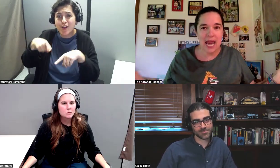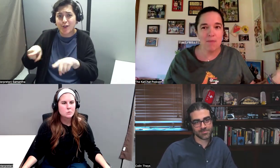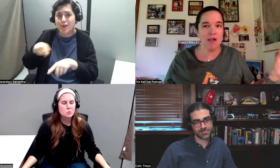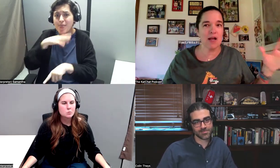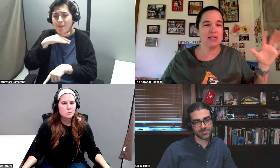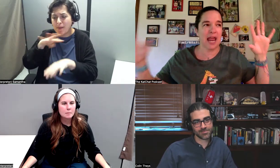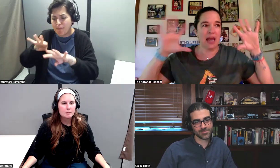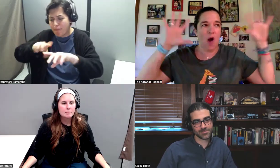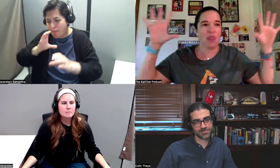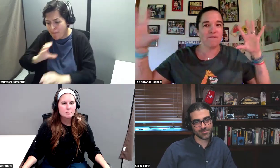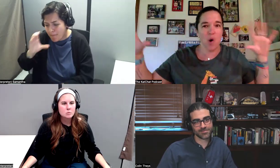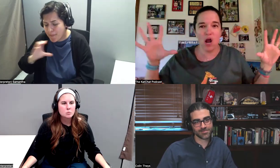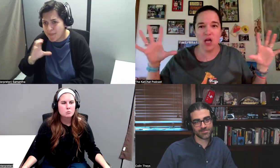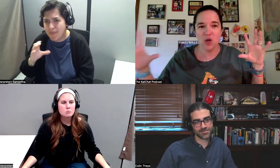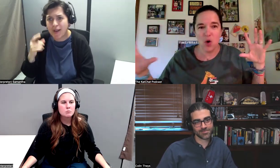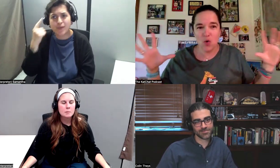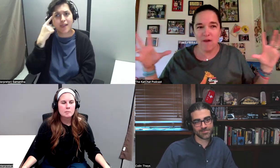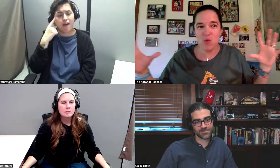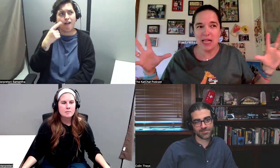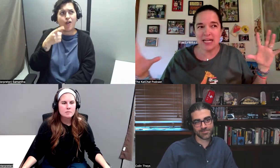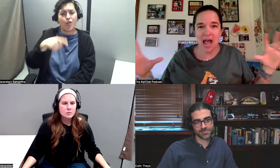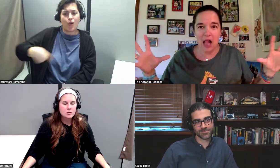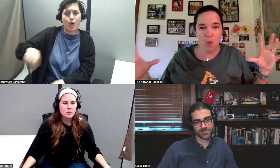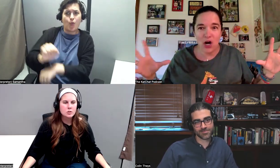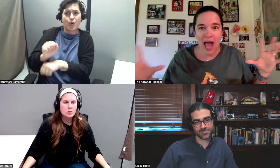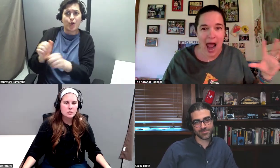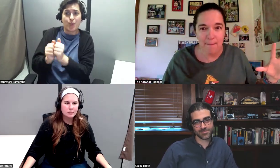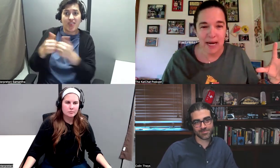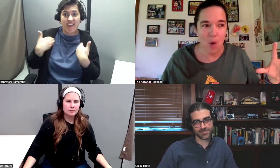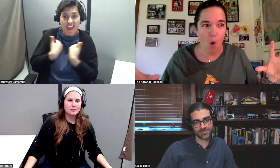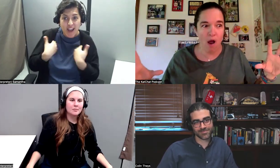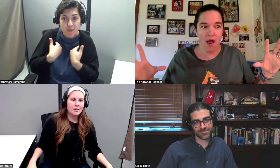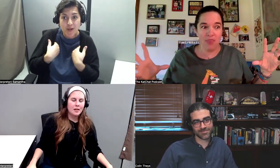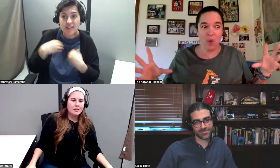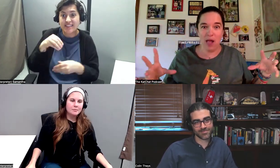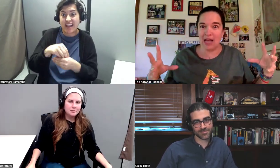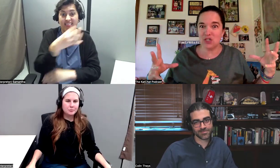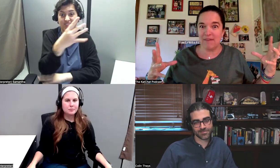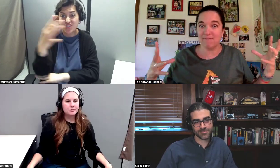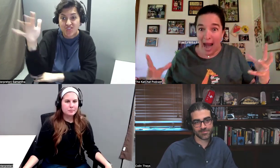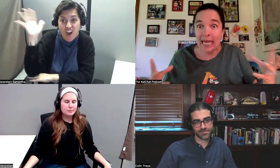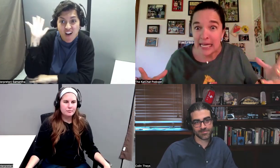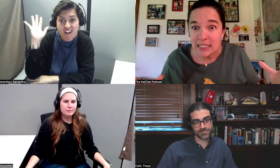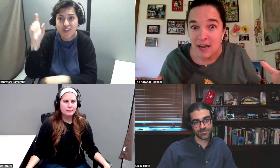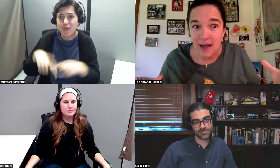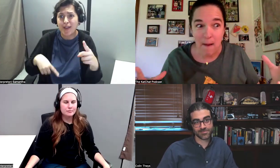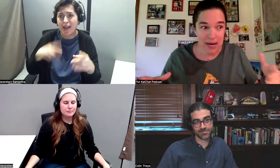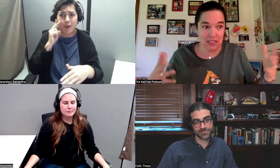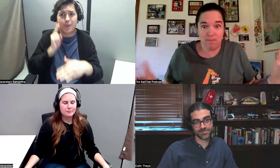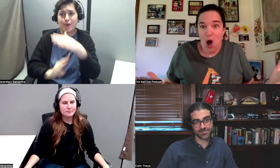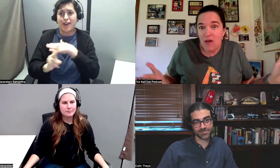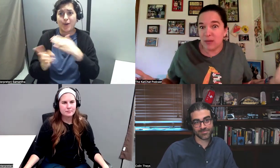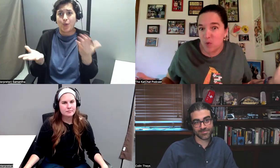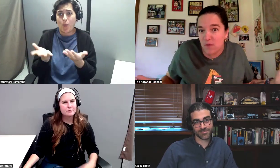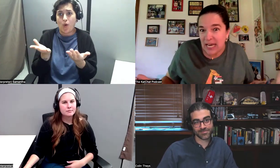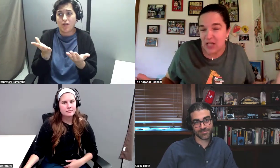wild animals and out of the forest. We never really could tell what could happen or they will actually find it because